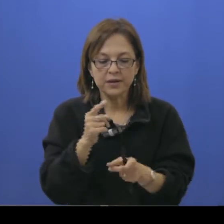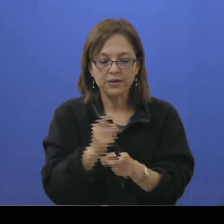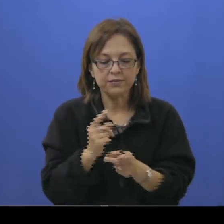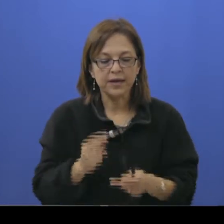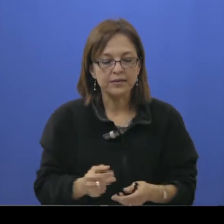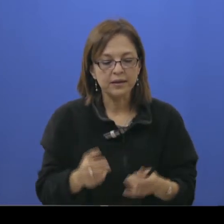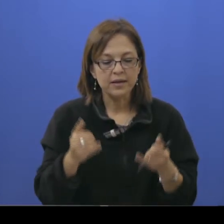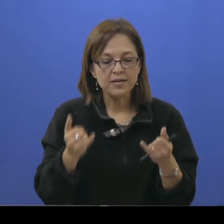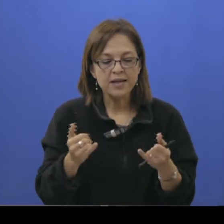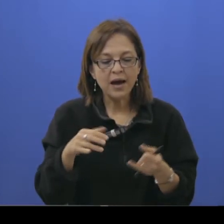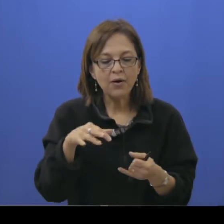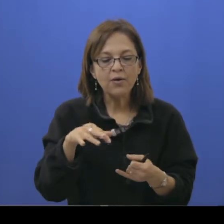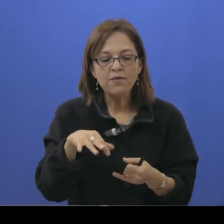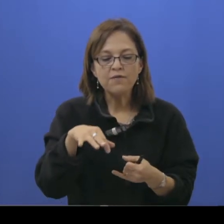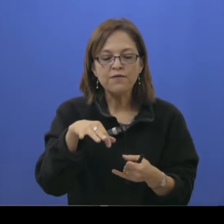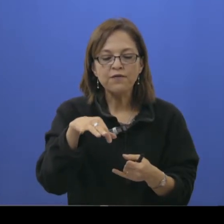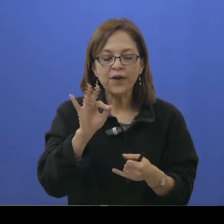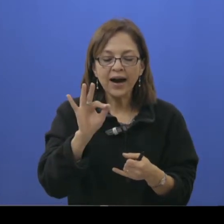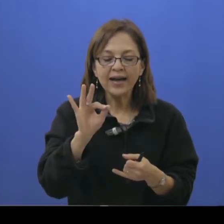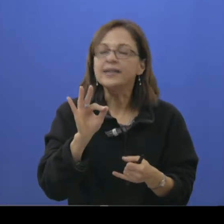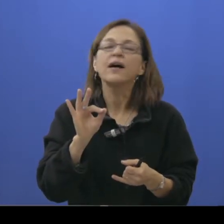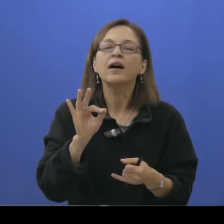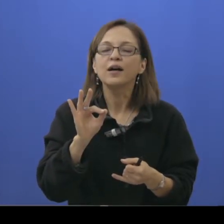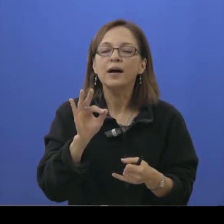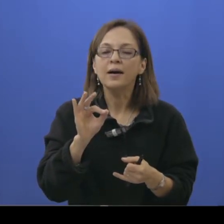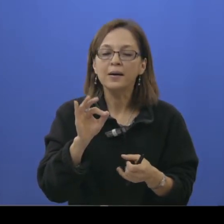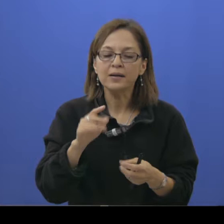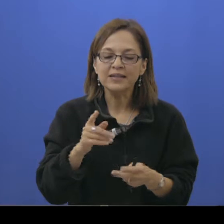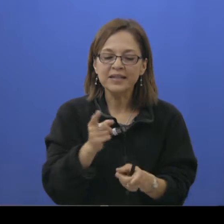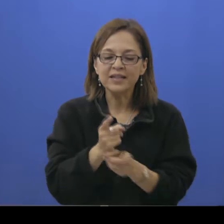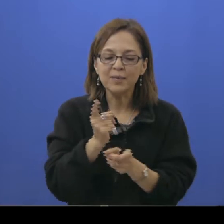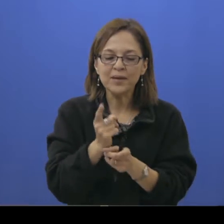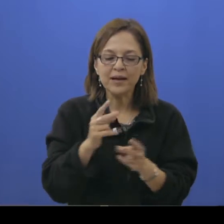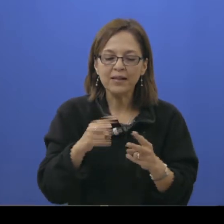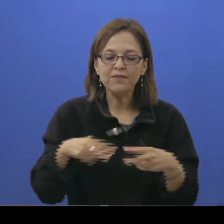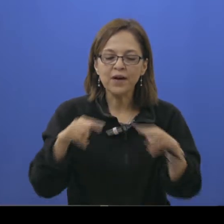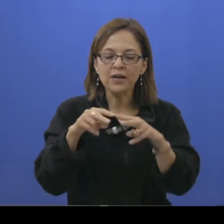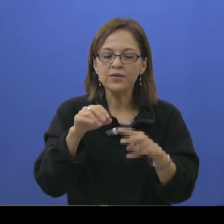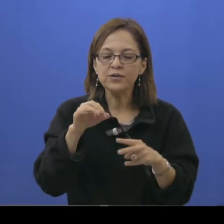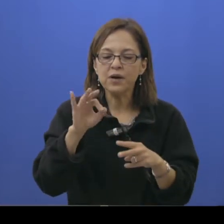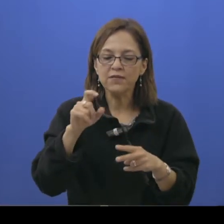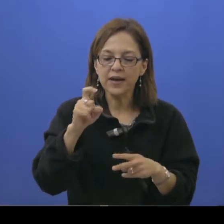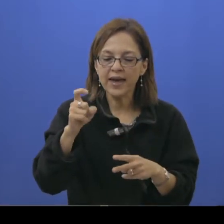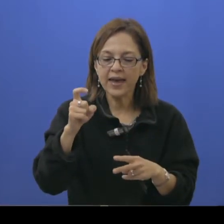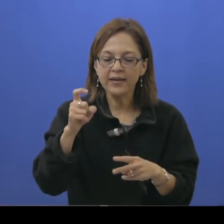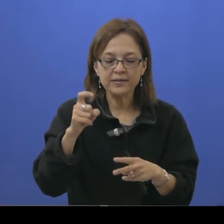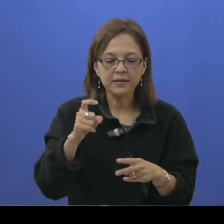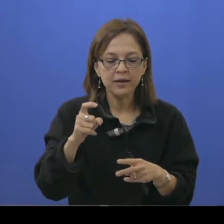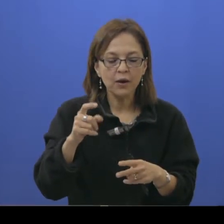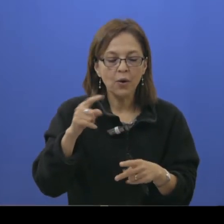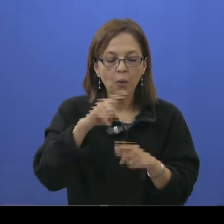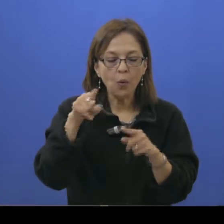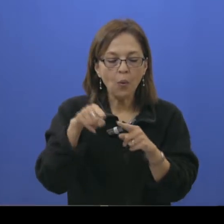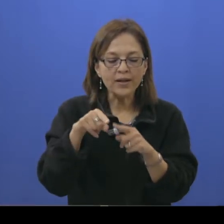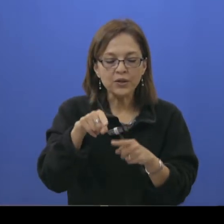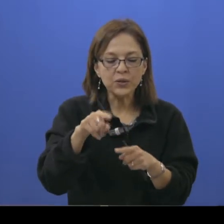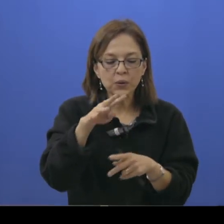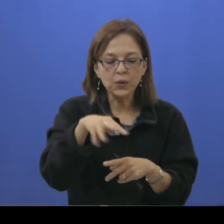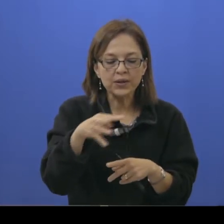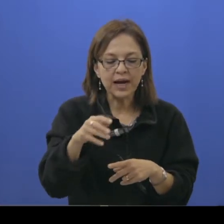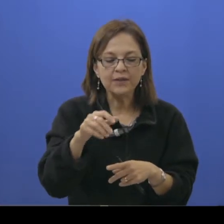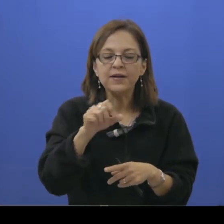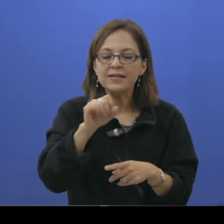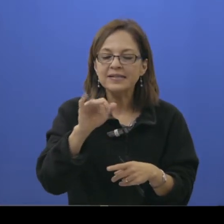values are correct. Now find the typical values of x when